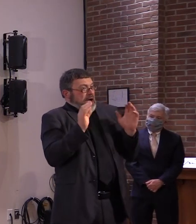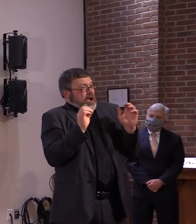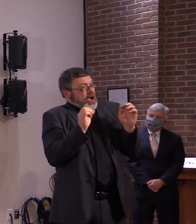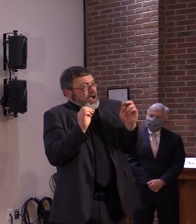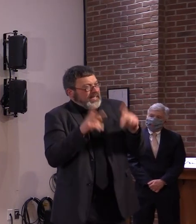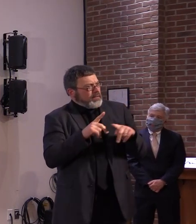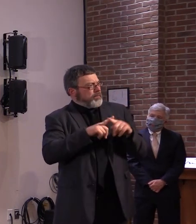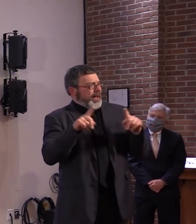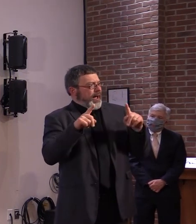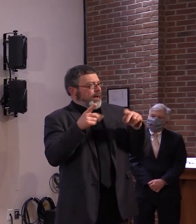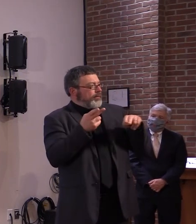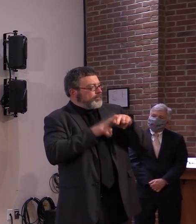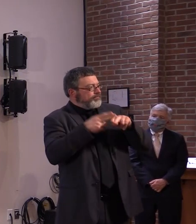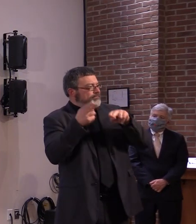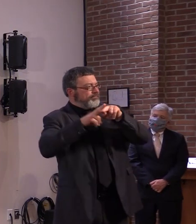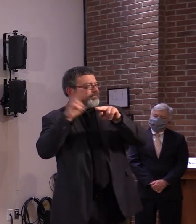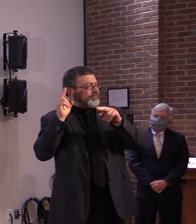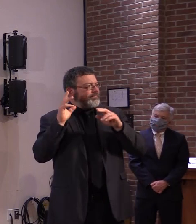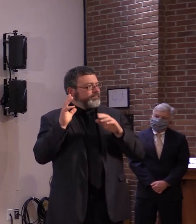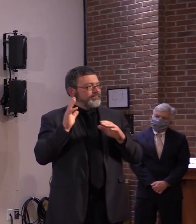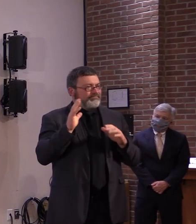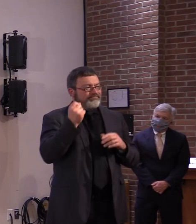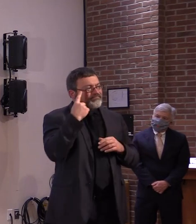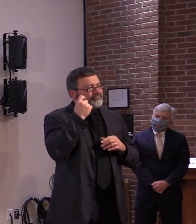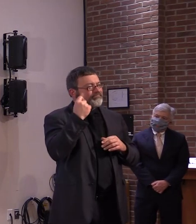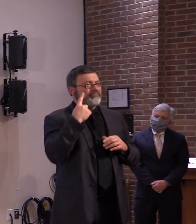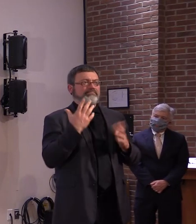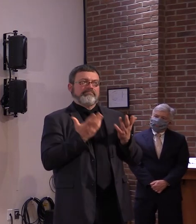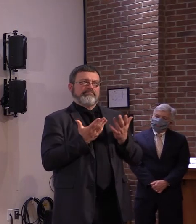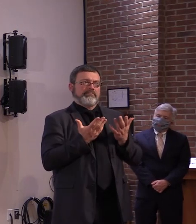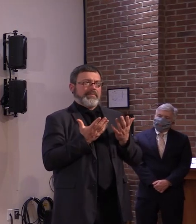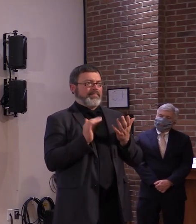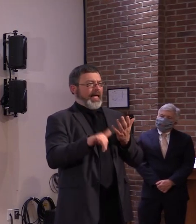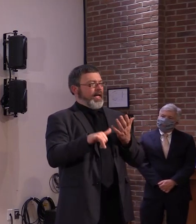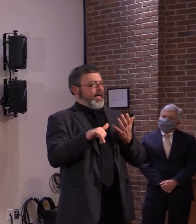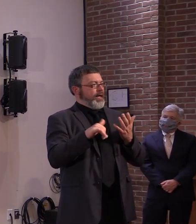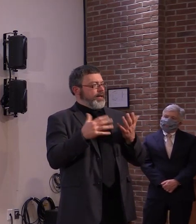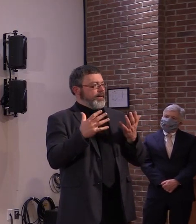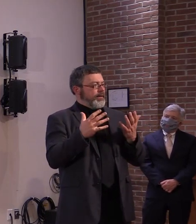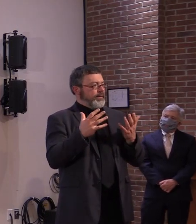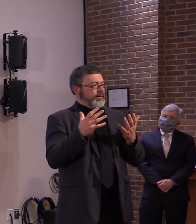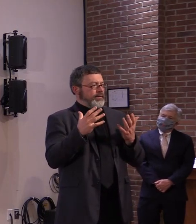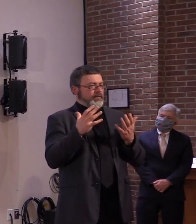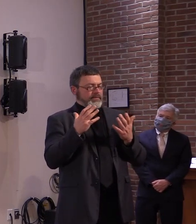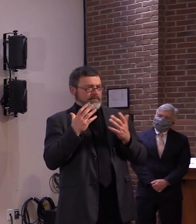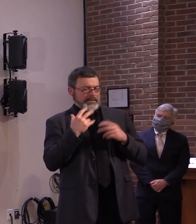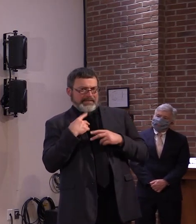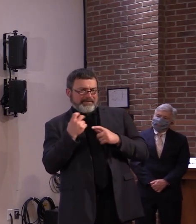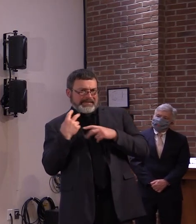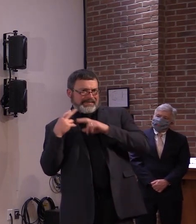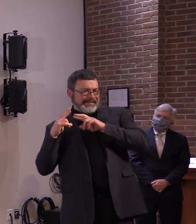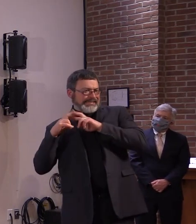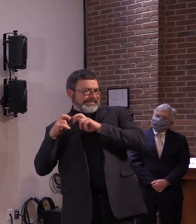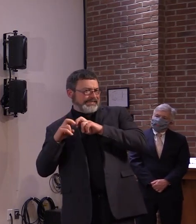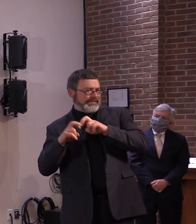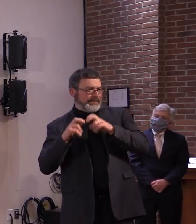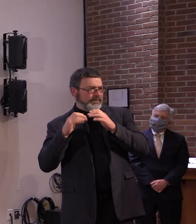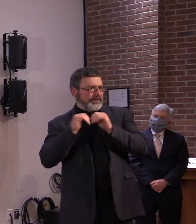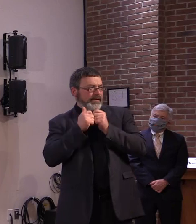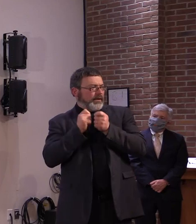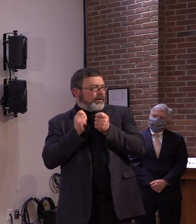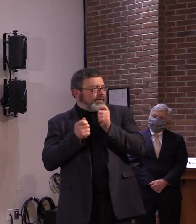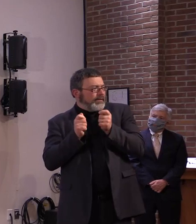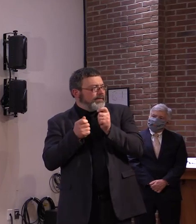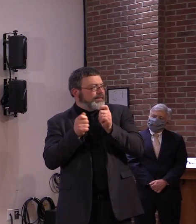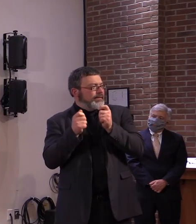But this is a time to reflect on what we're doing, because, you know, as I've said so many times, this